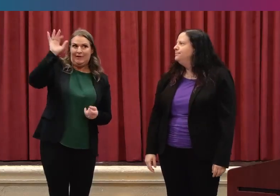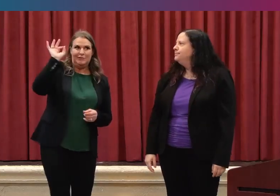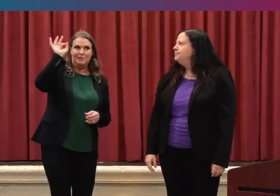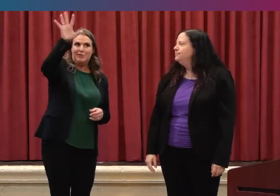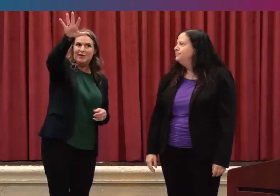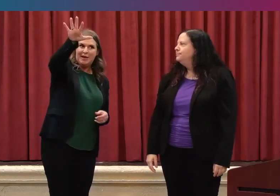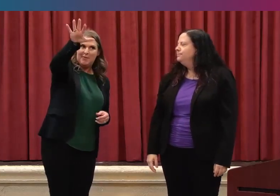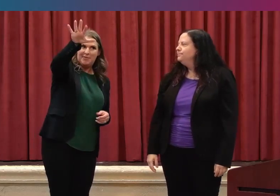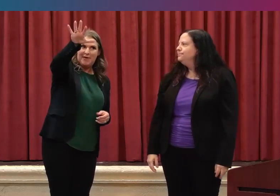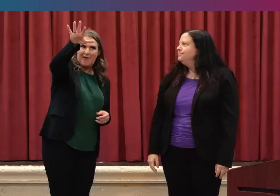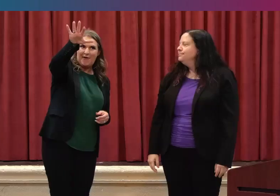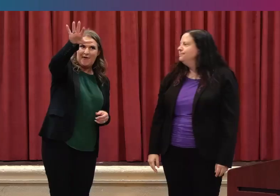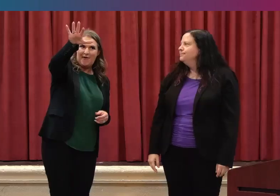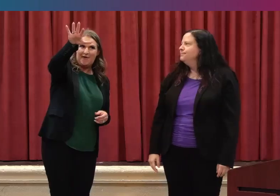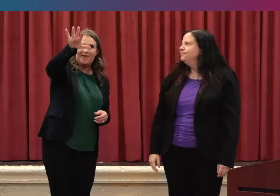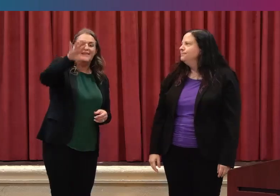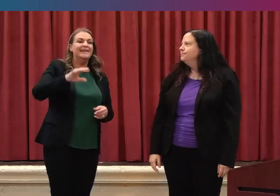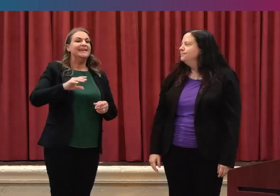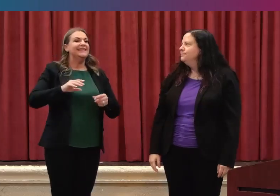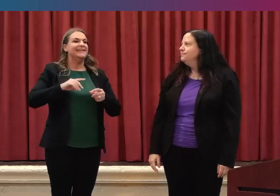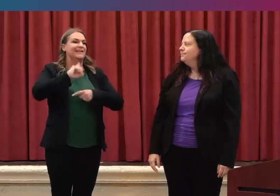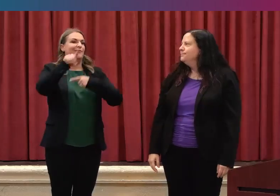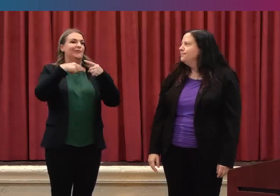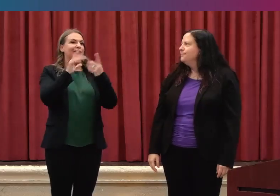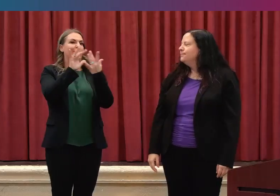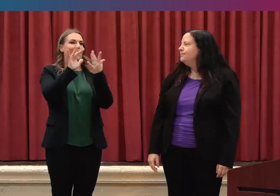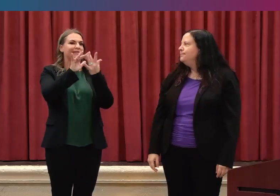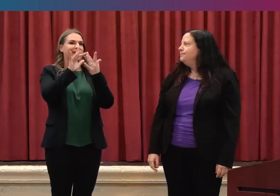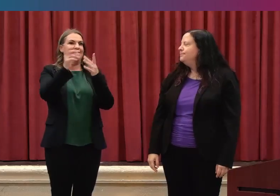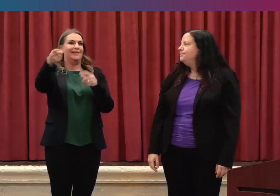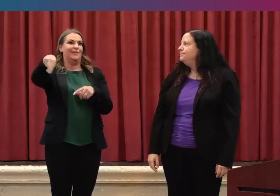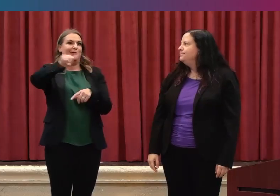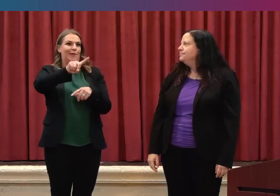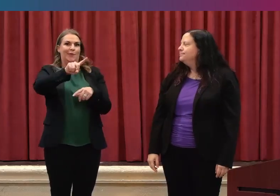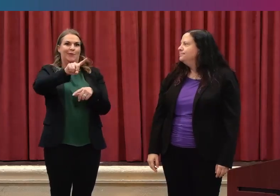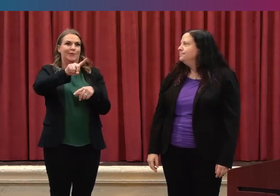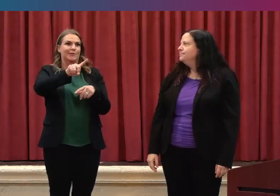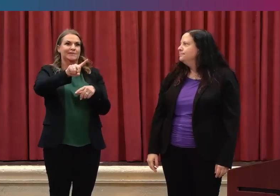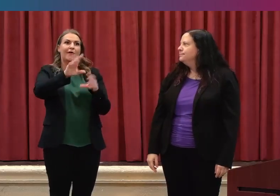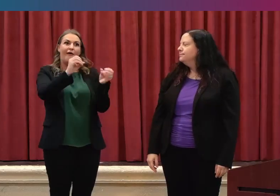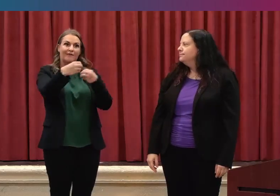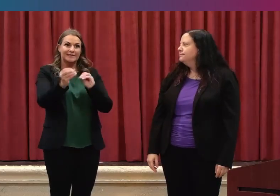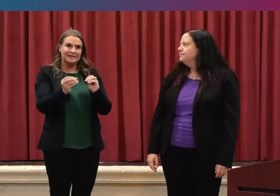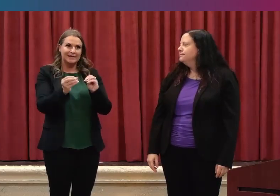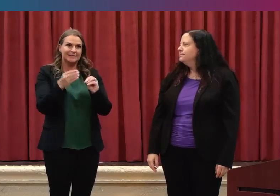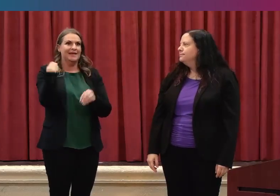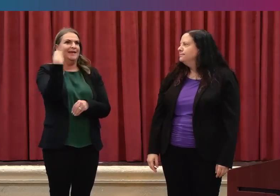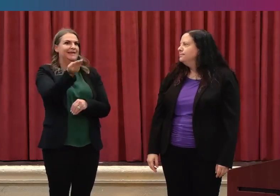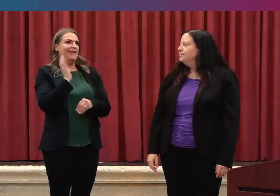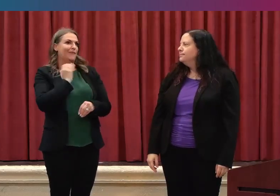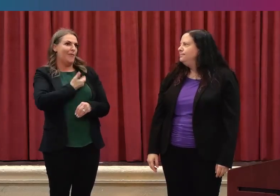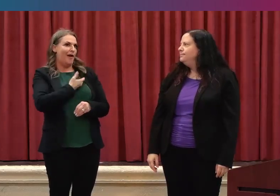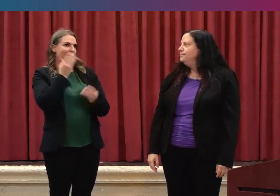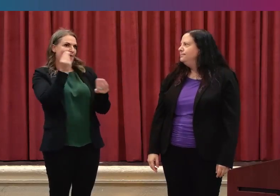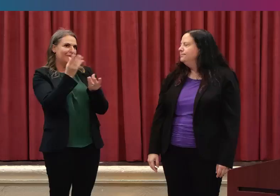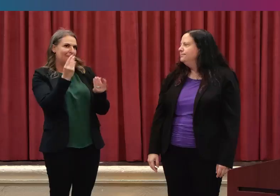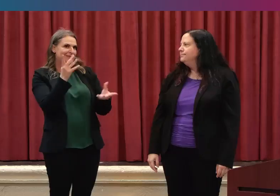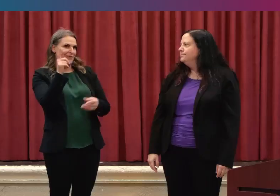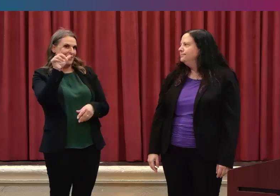I have an idea, I'm just gonna throw it out there. When you contact those offices, give them